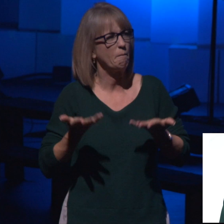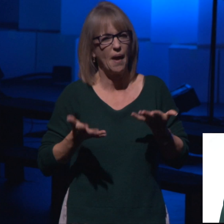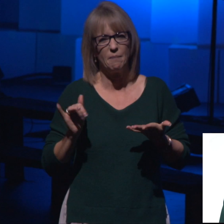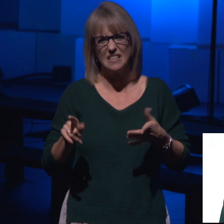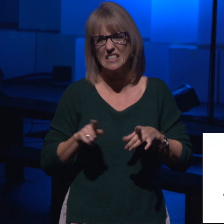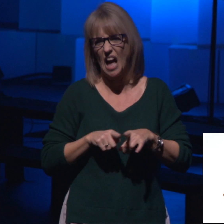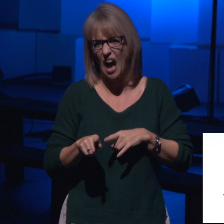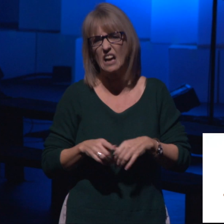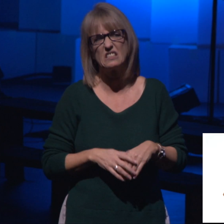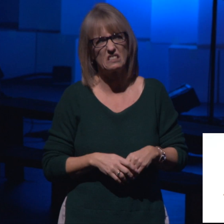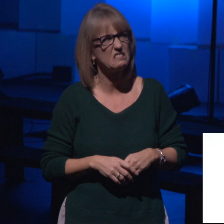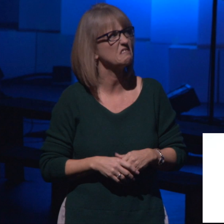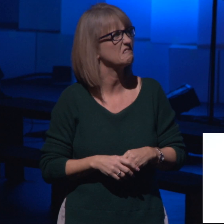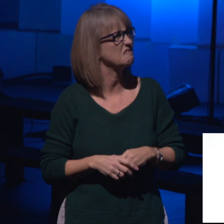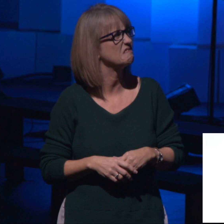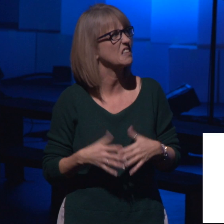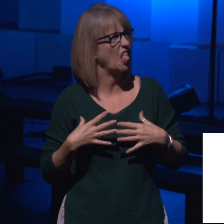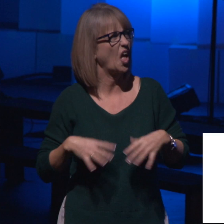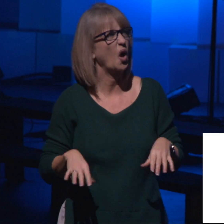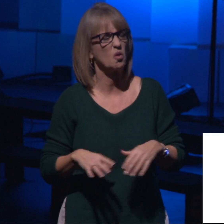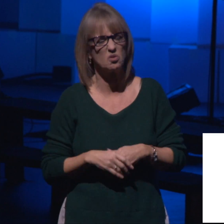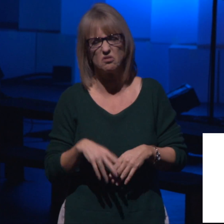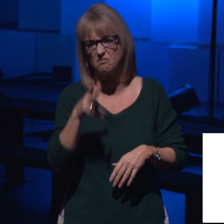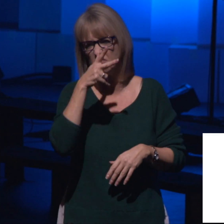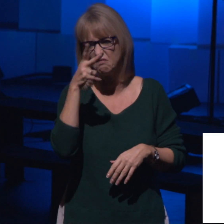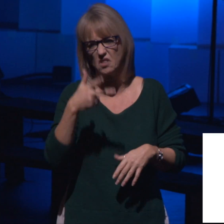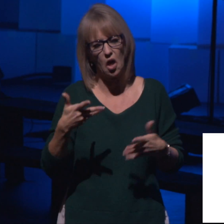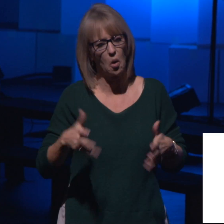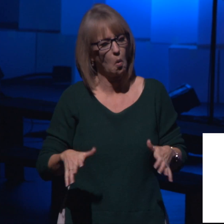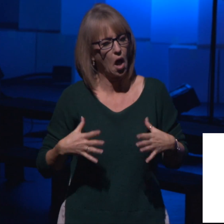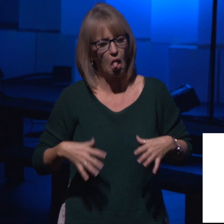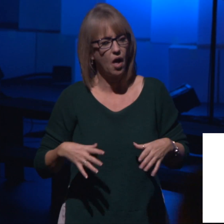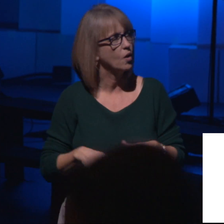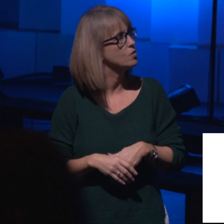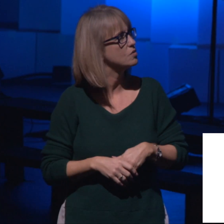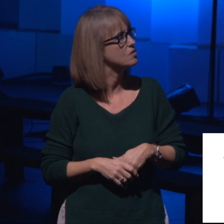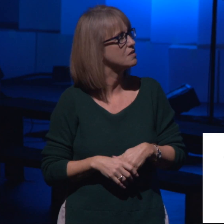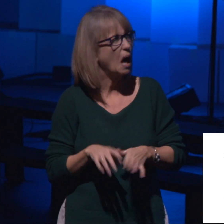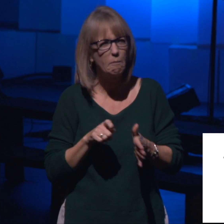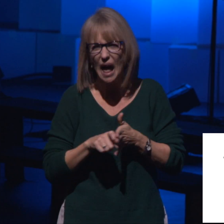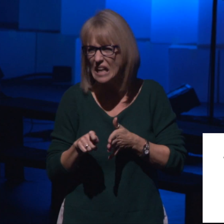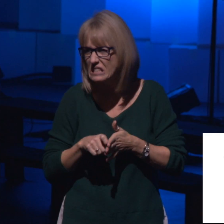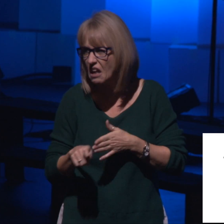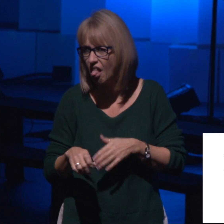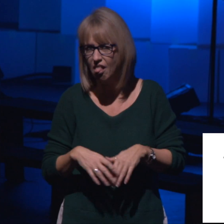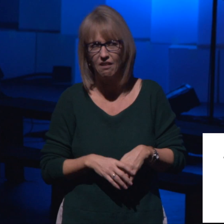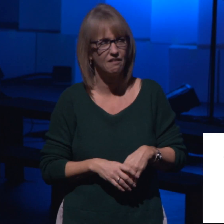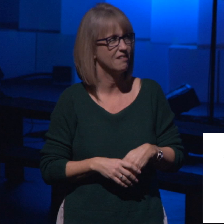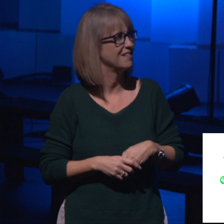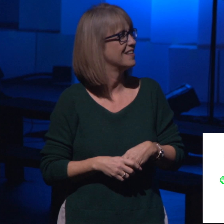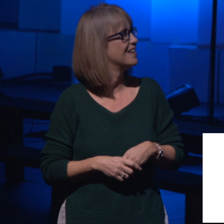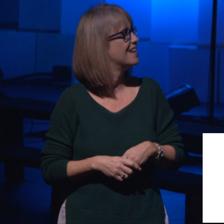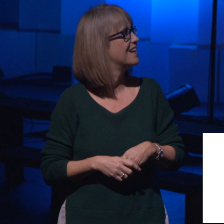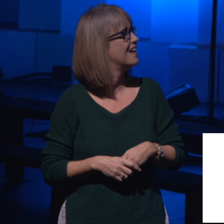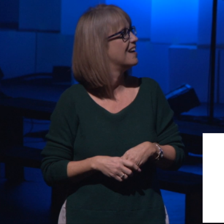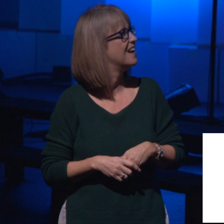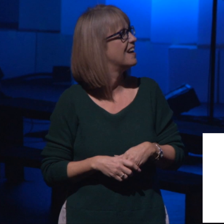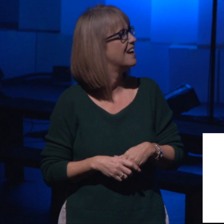ball with socks. Clothes. A pencil. A little small stuffed